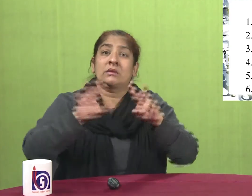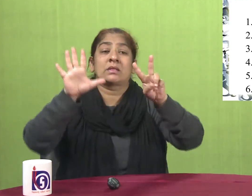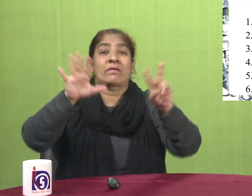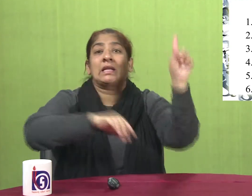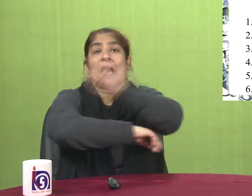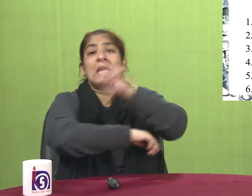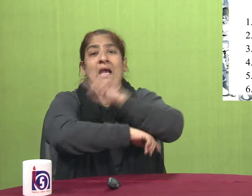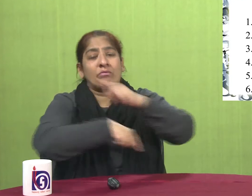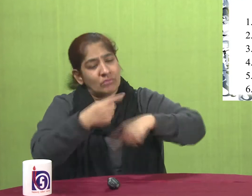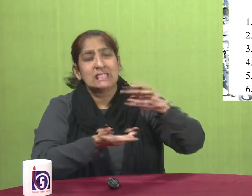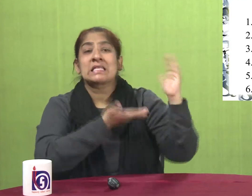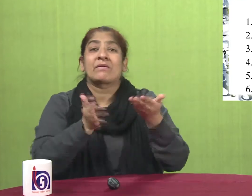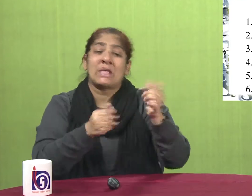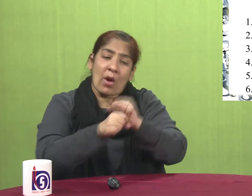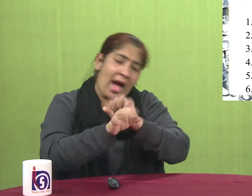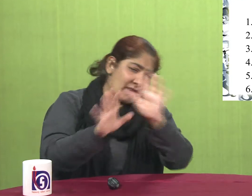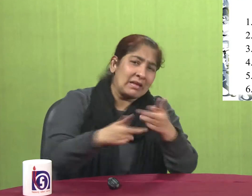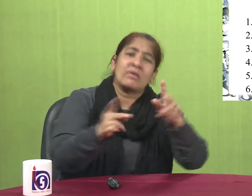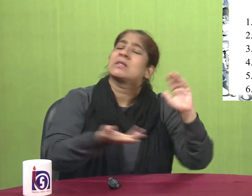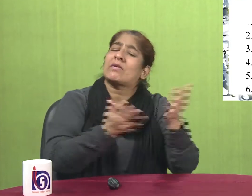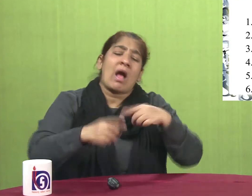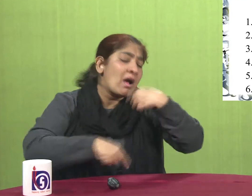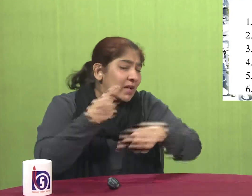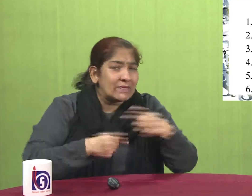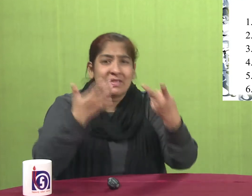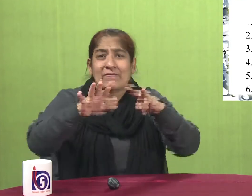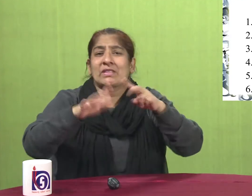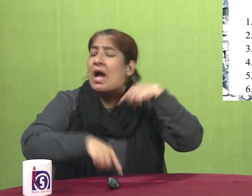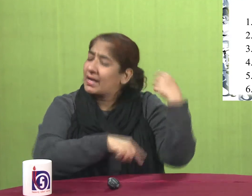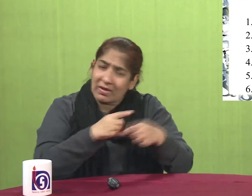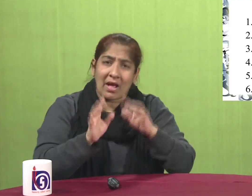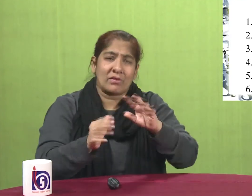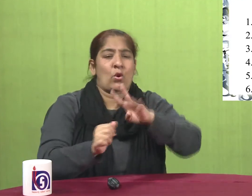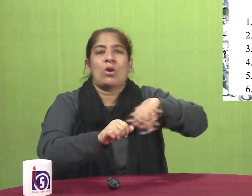hour and 7 days services, also called 24/7 services.